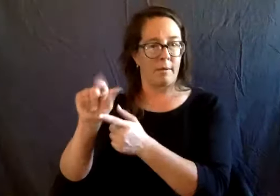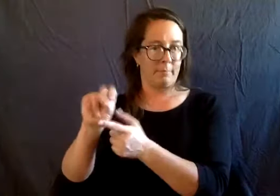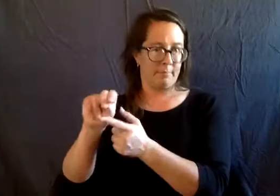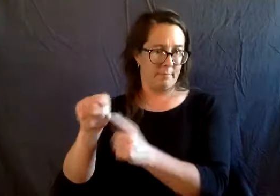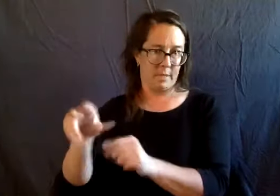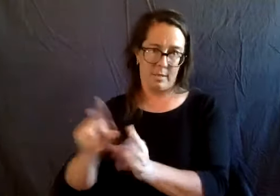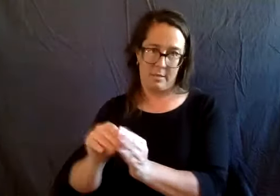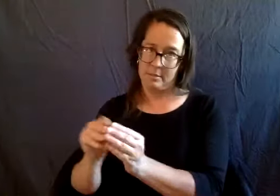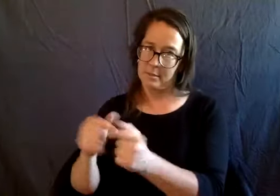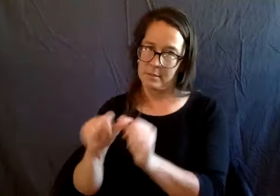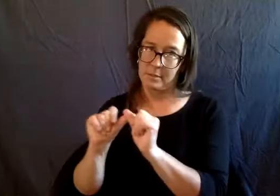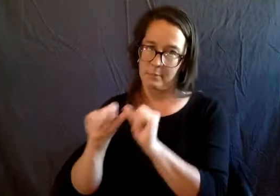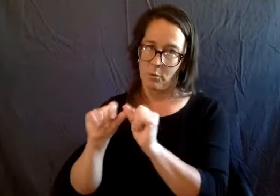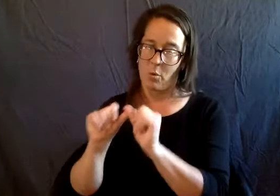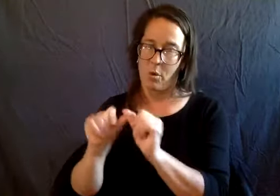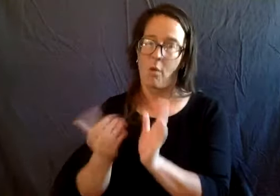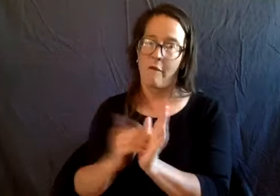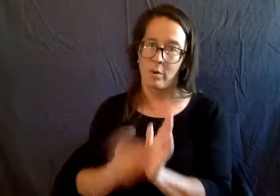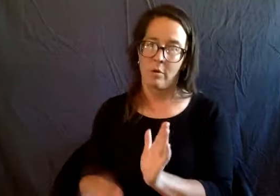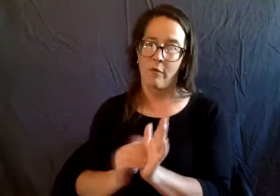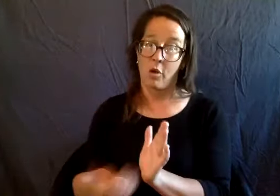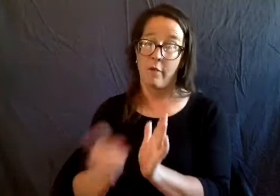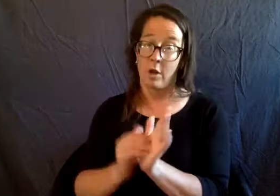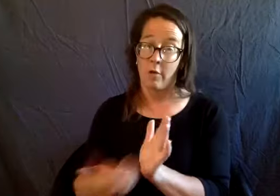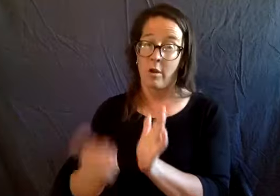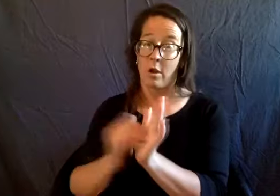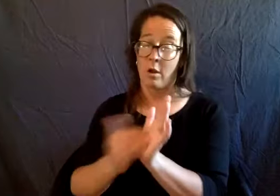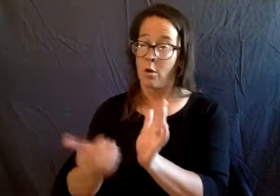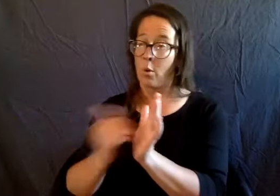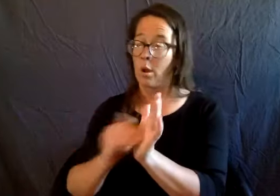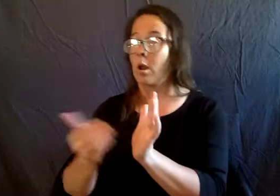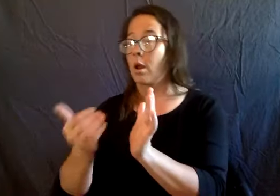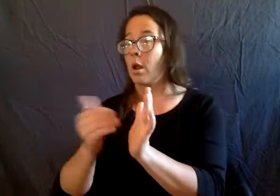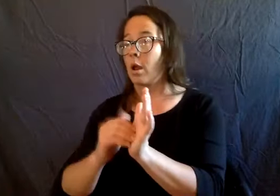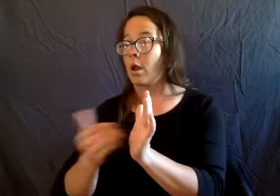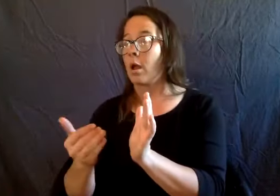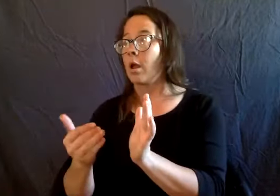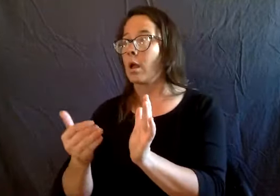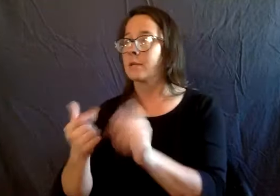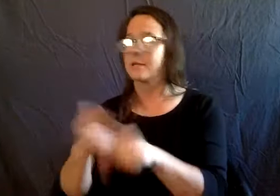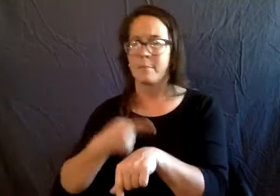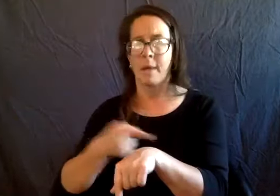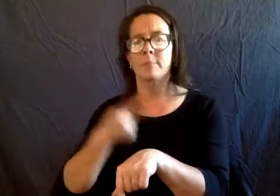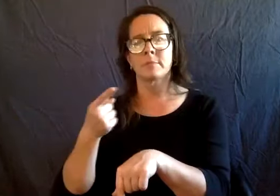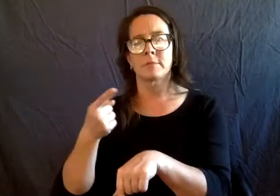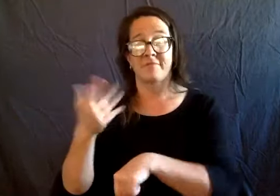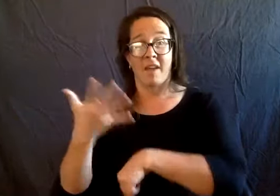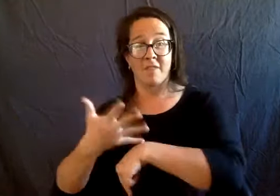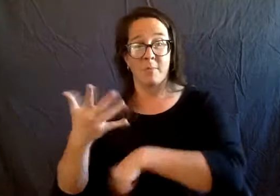I kept going to meetings. And I kept going to meetings over and over and over. I went to 3 and 4 meetings, sometimes 5 meetings a week, because that's